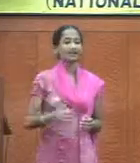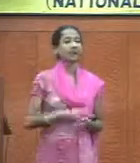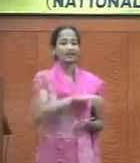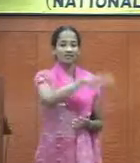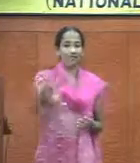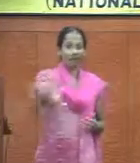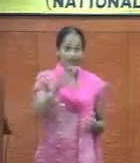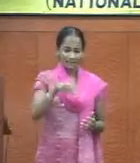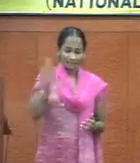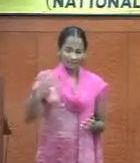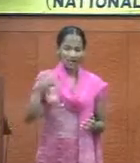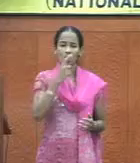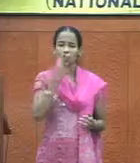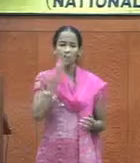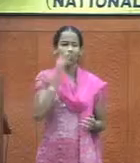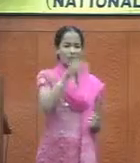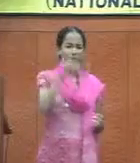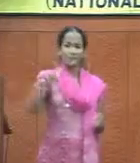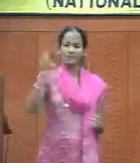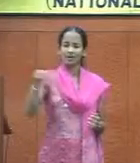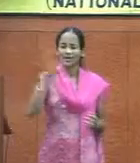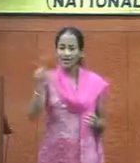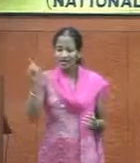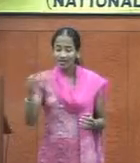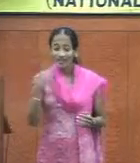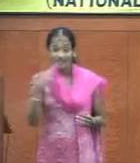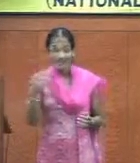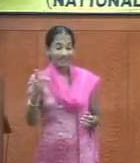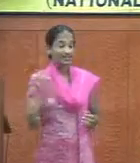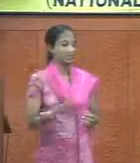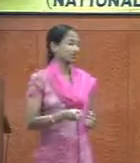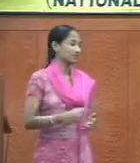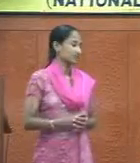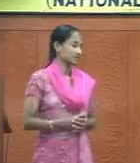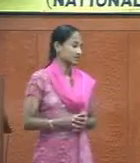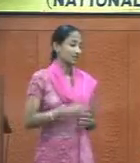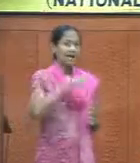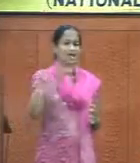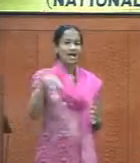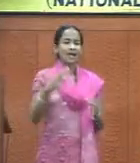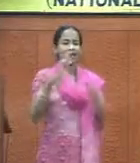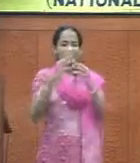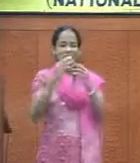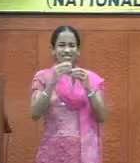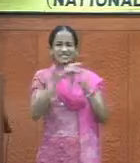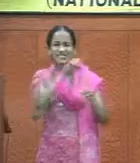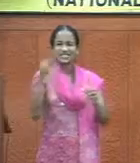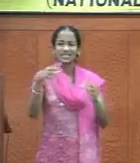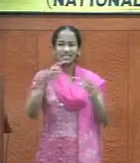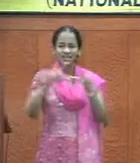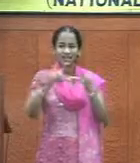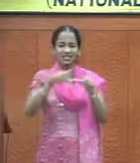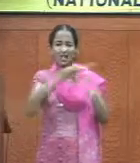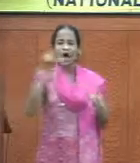members, who are the members and how, who all should be there, and also the number of meetings in the